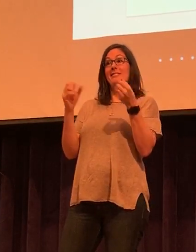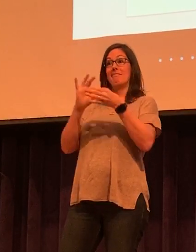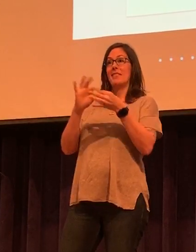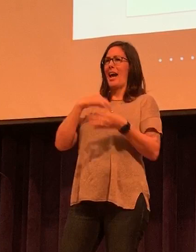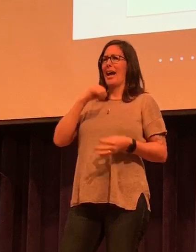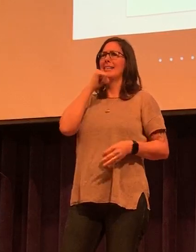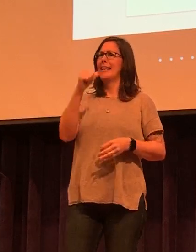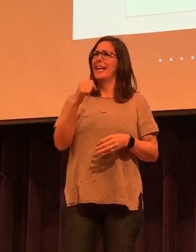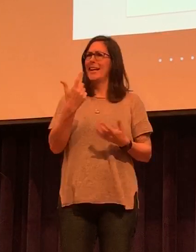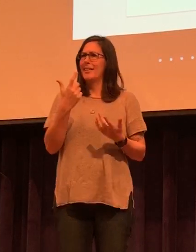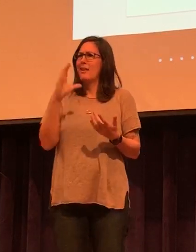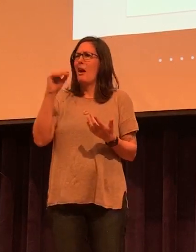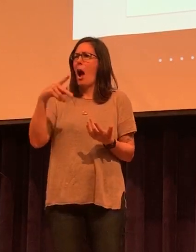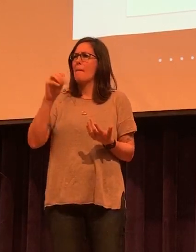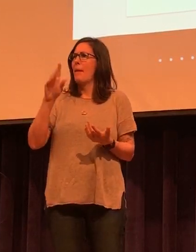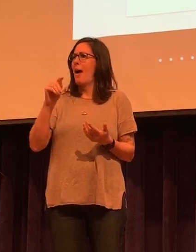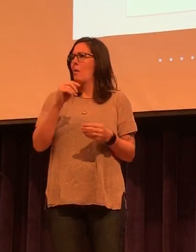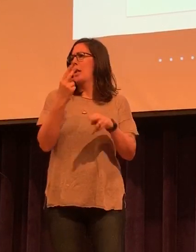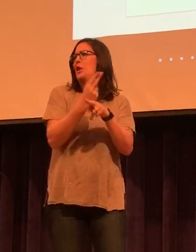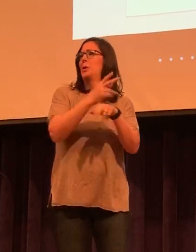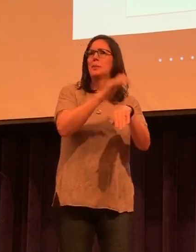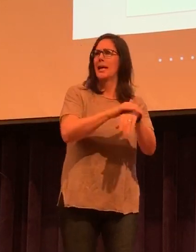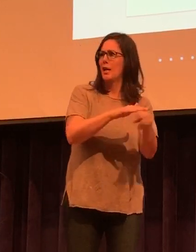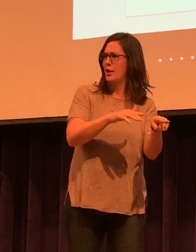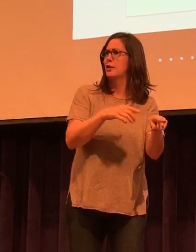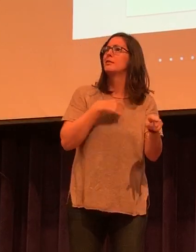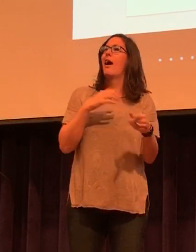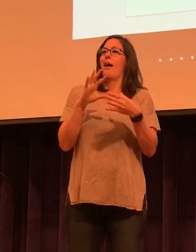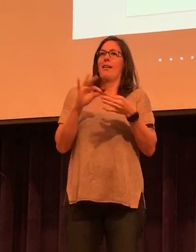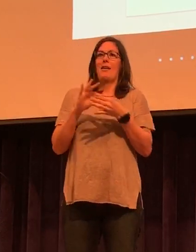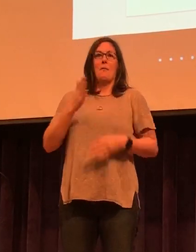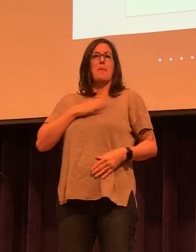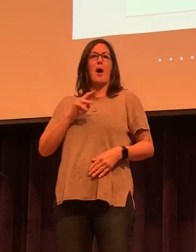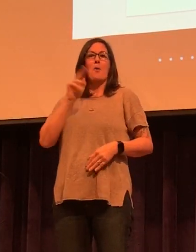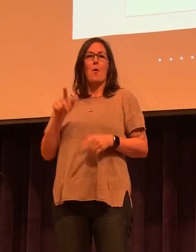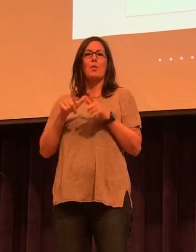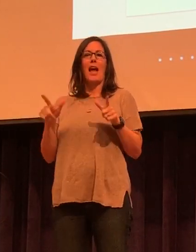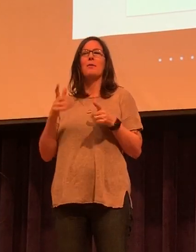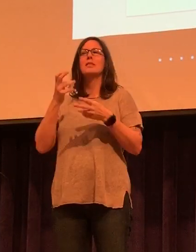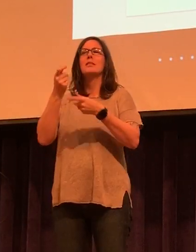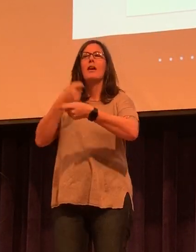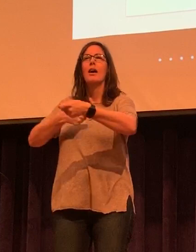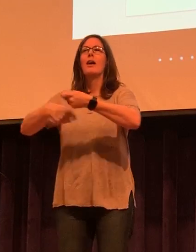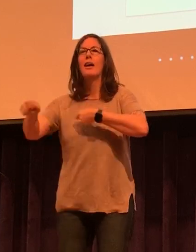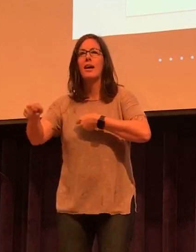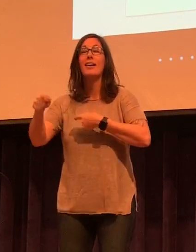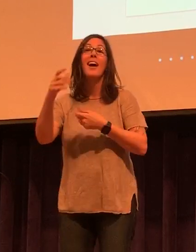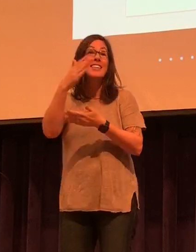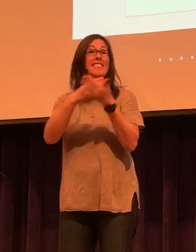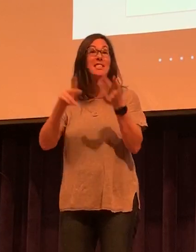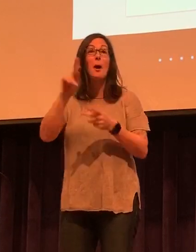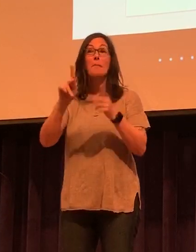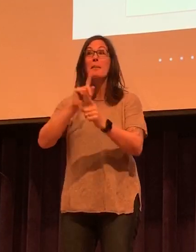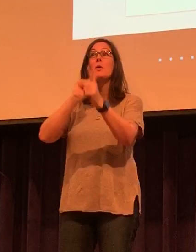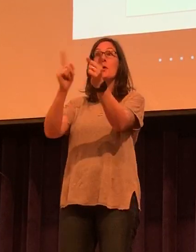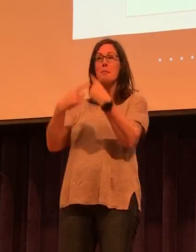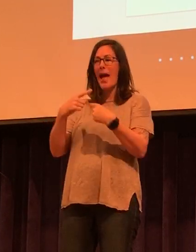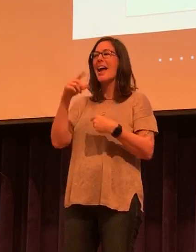with a bio of myself in my native language. So I didn't just cop out and express my bio in English. I presented it in